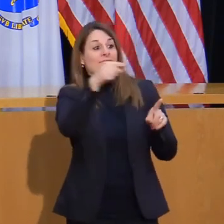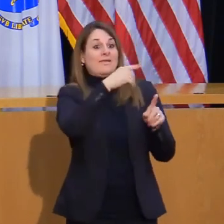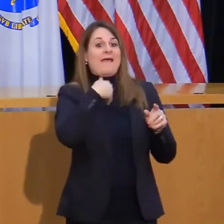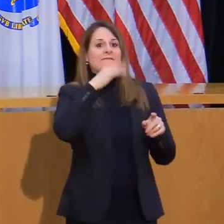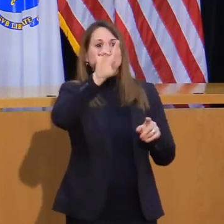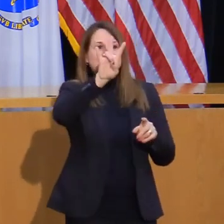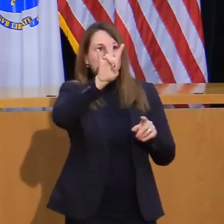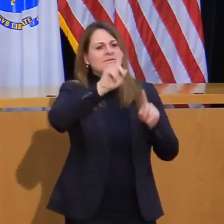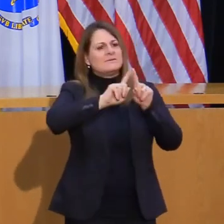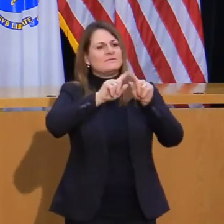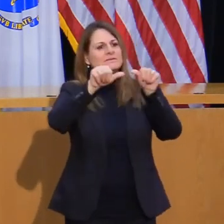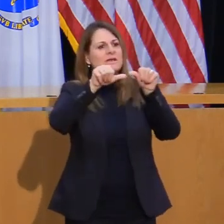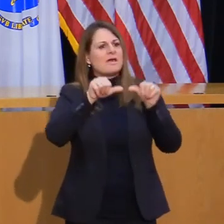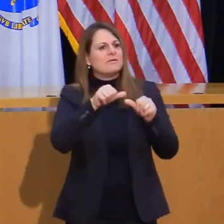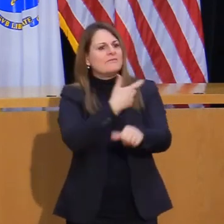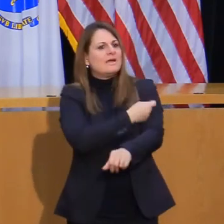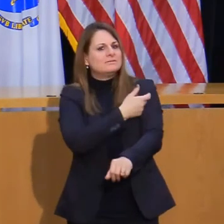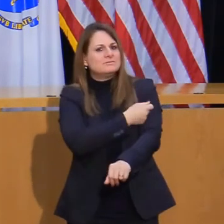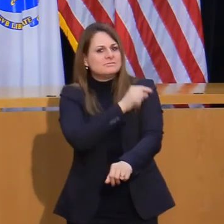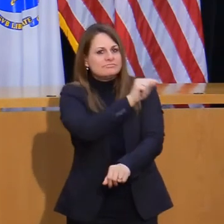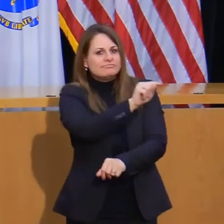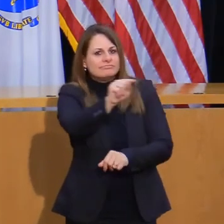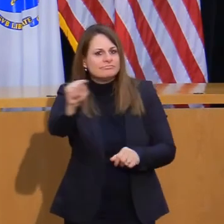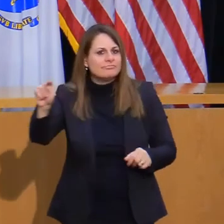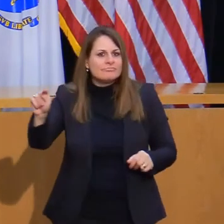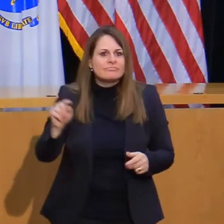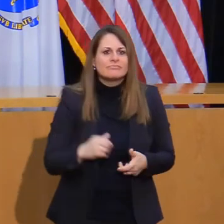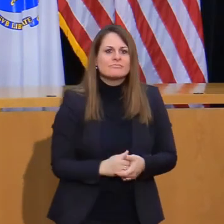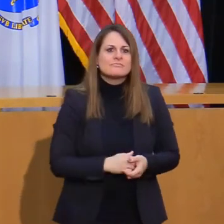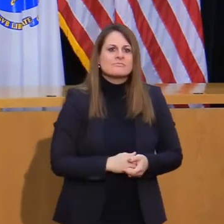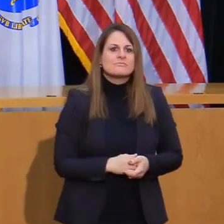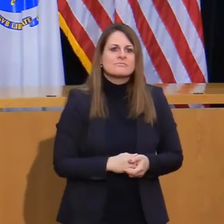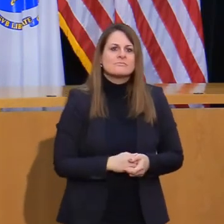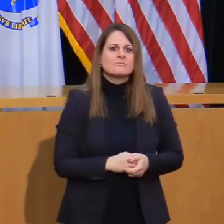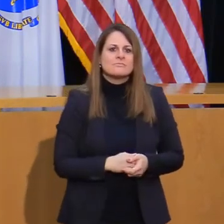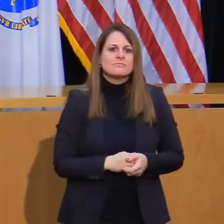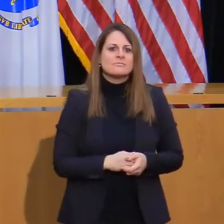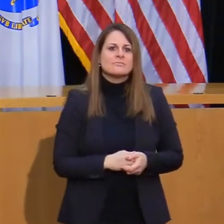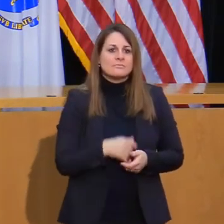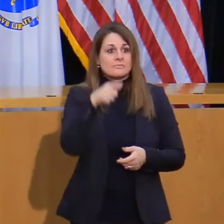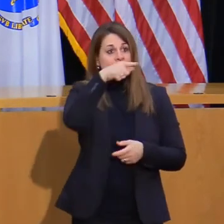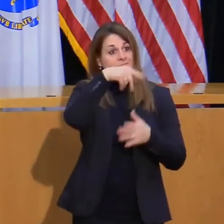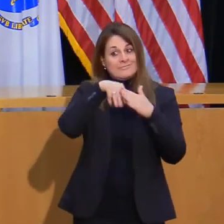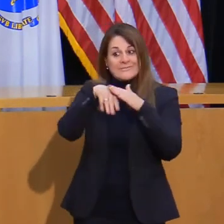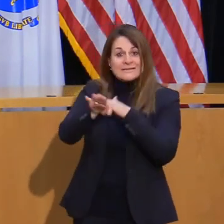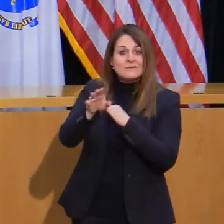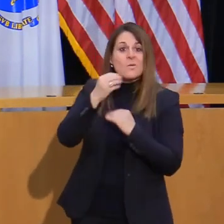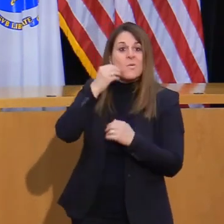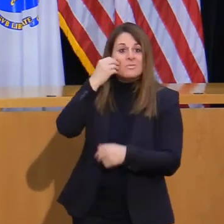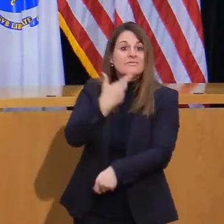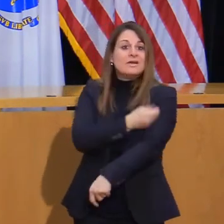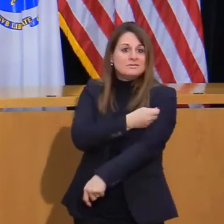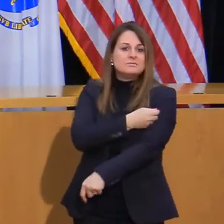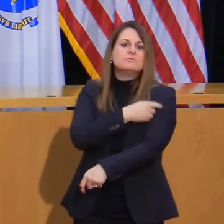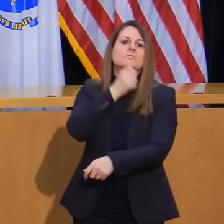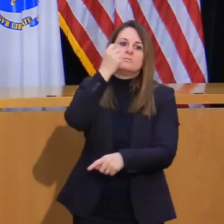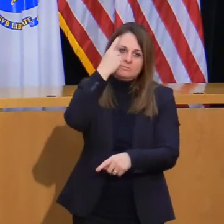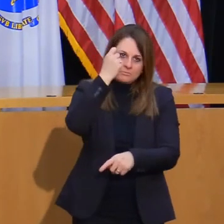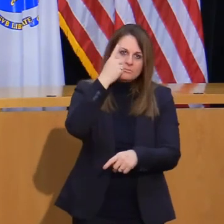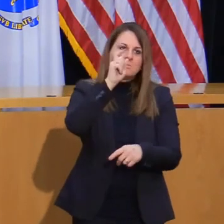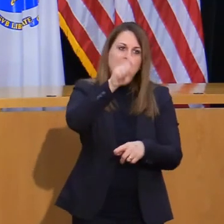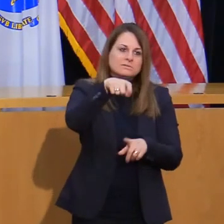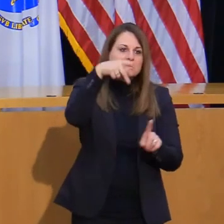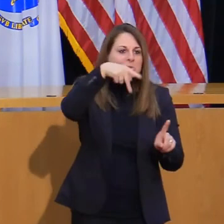In-home vaccinations will be performed by medical professionals following all public health guidelines, and we will utilize the